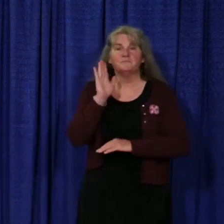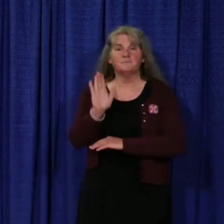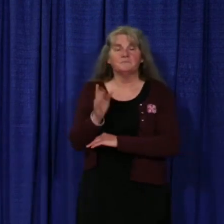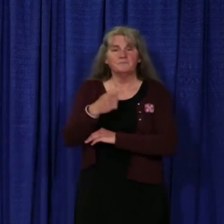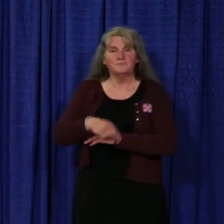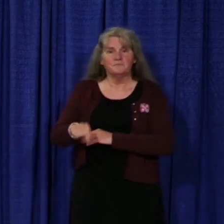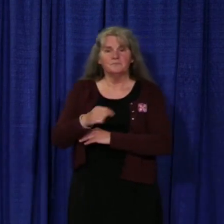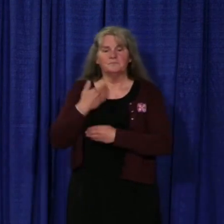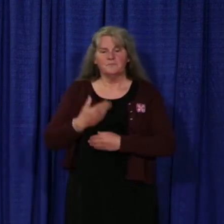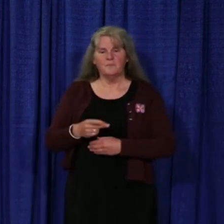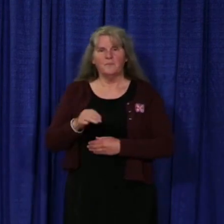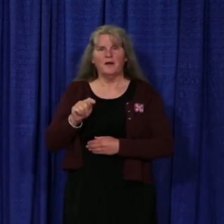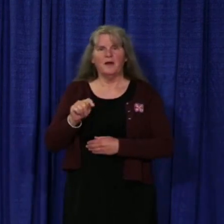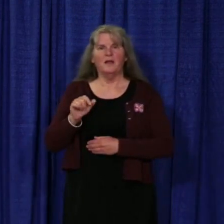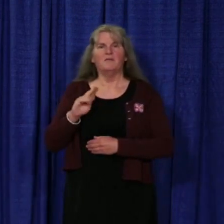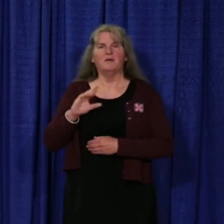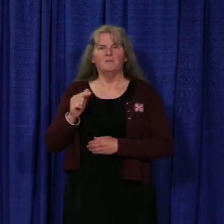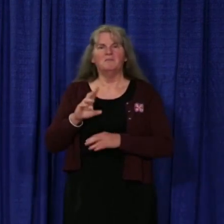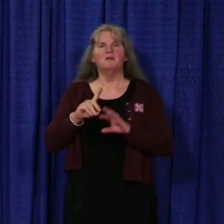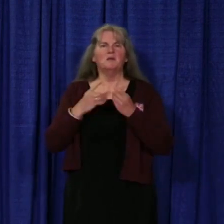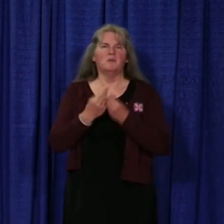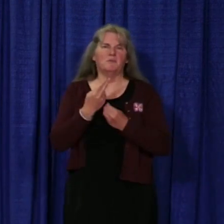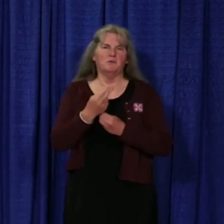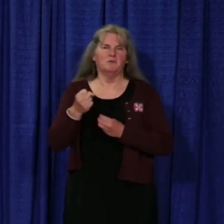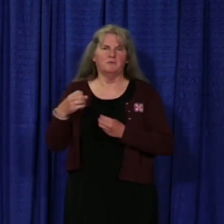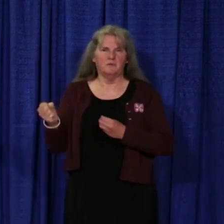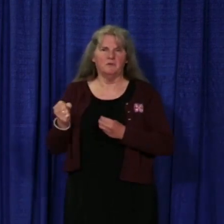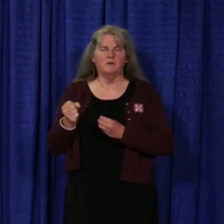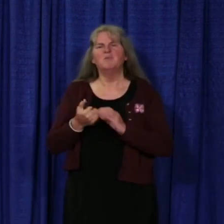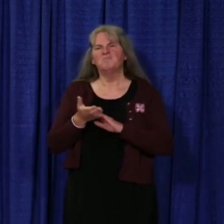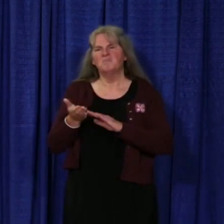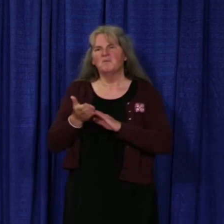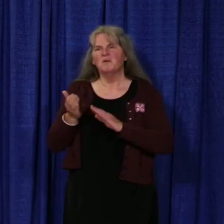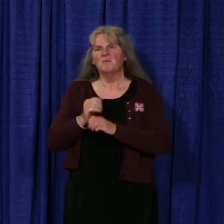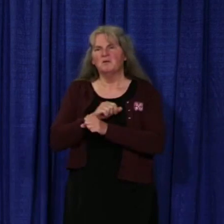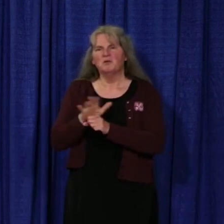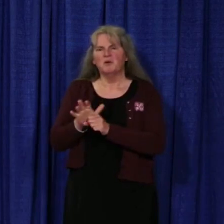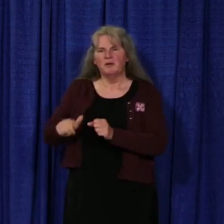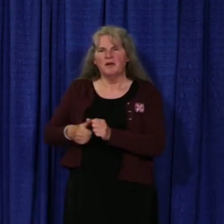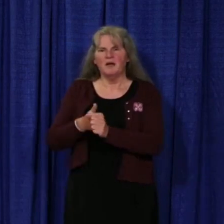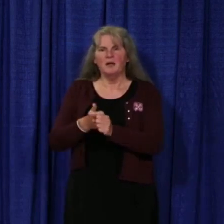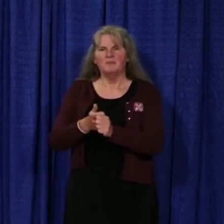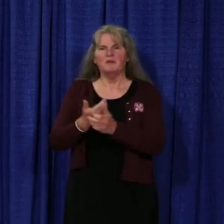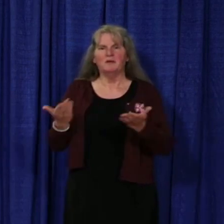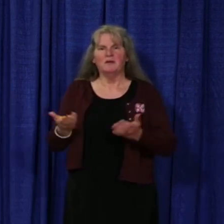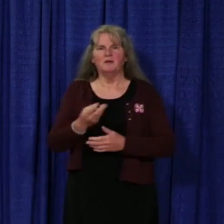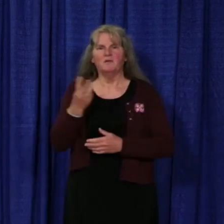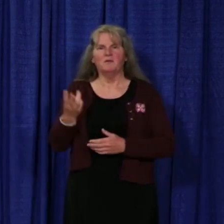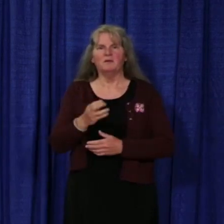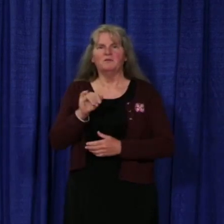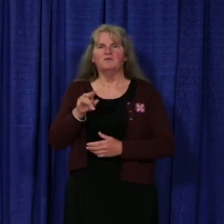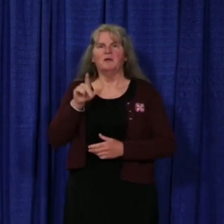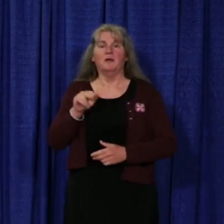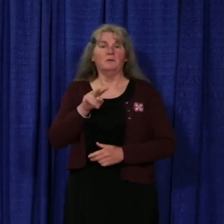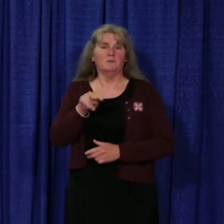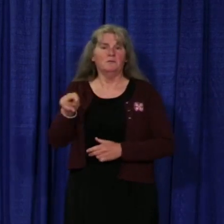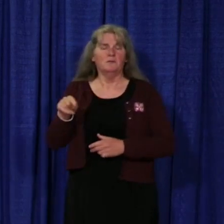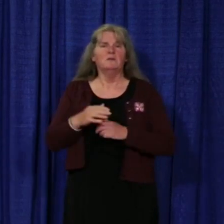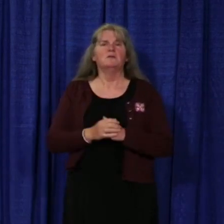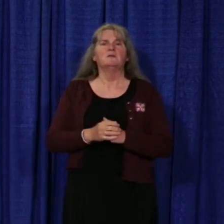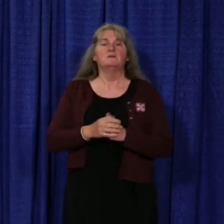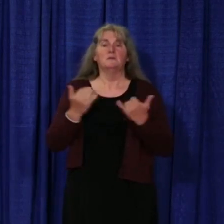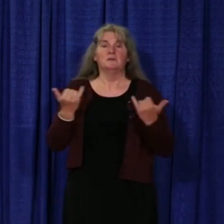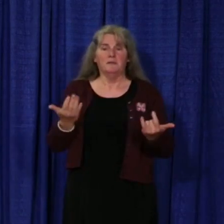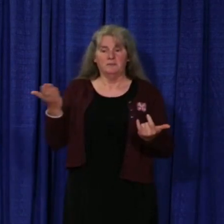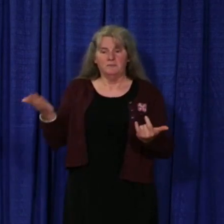Good afternoon. I'm Pat Living with the Department of Health and Social Services and moderator for the COVID-19 update for Wednesday, July 22nd. We are